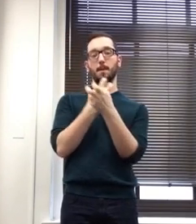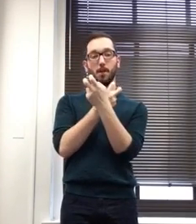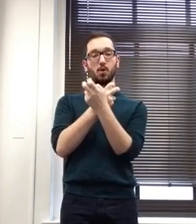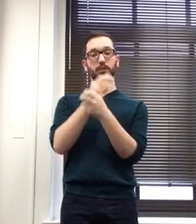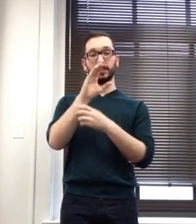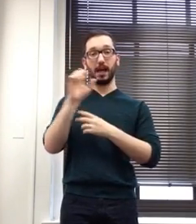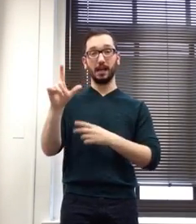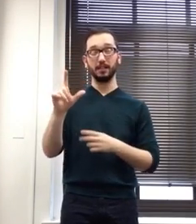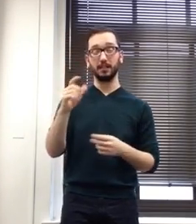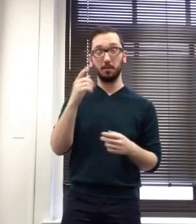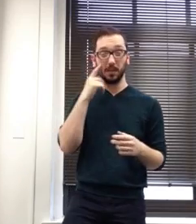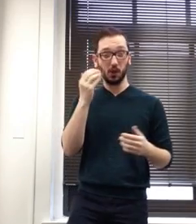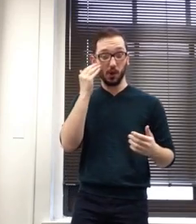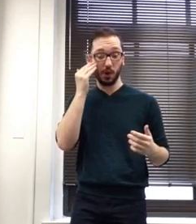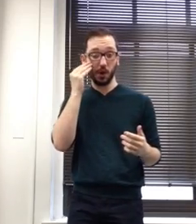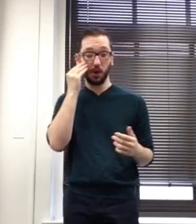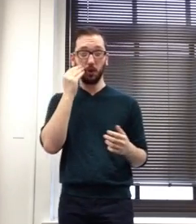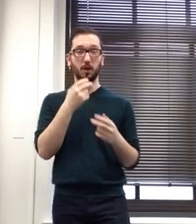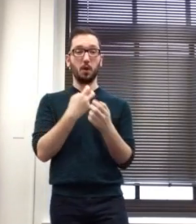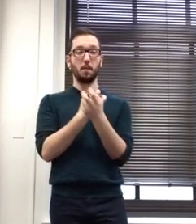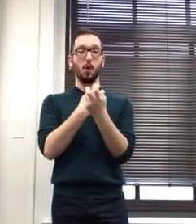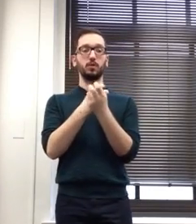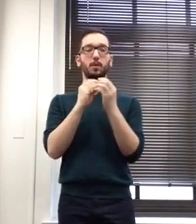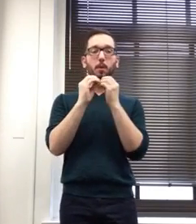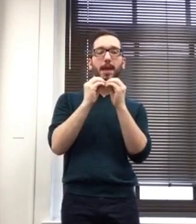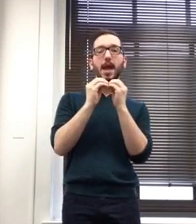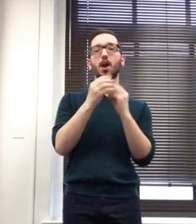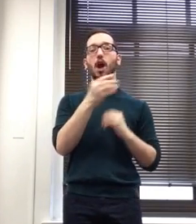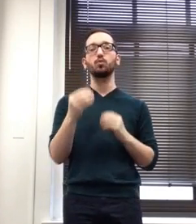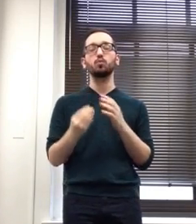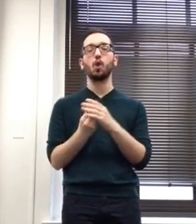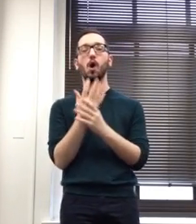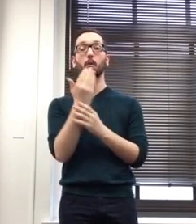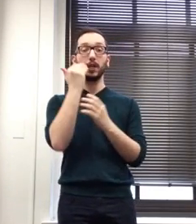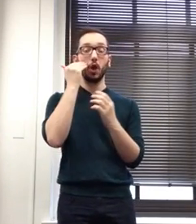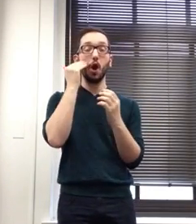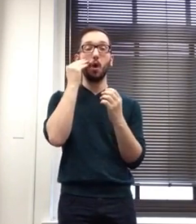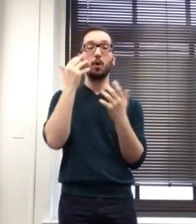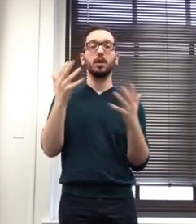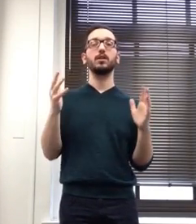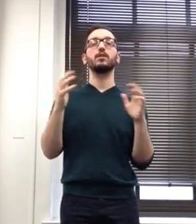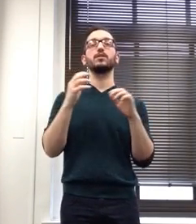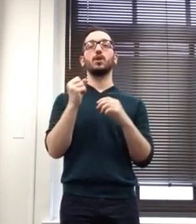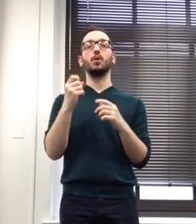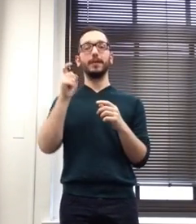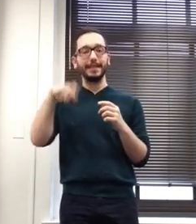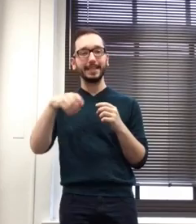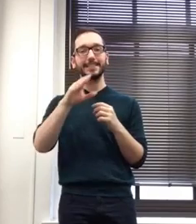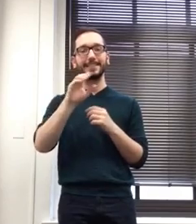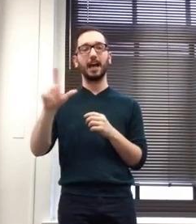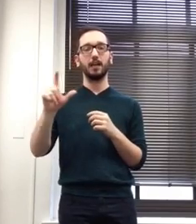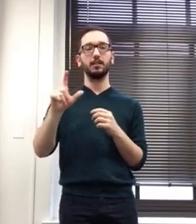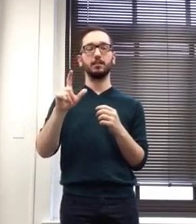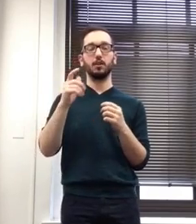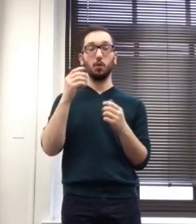grow, don't they? We know the bones repair themselves, right? Okay, so we have to have living cells there to make this happen. Okay, this is called compact